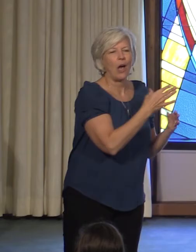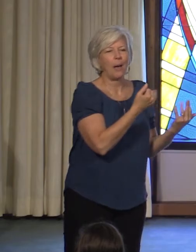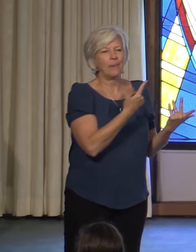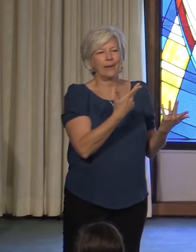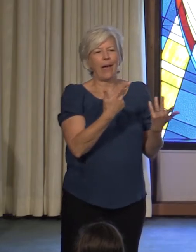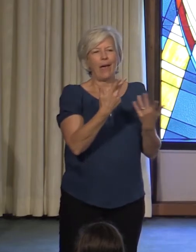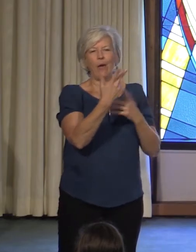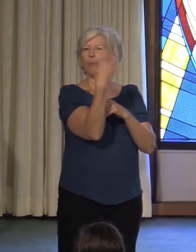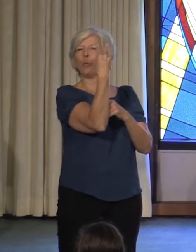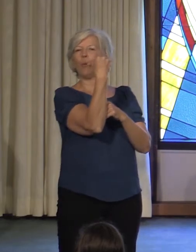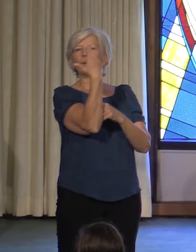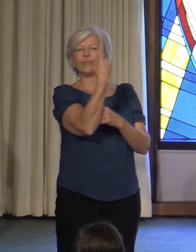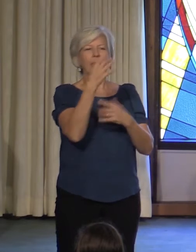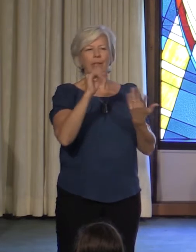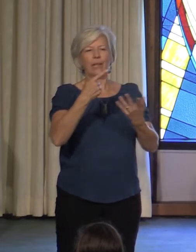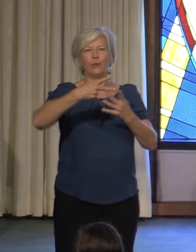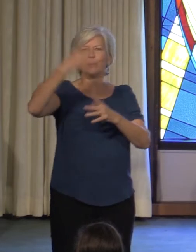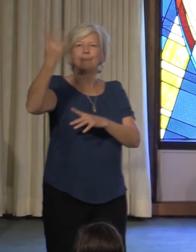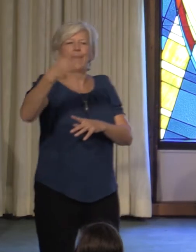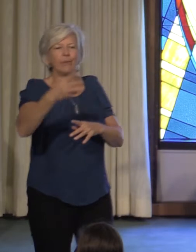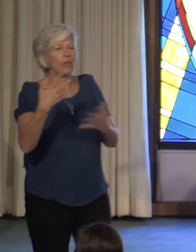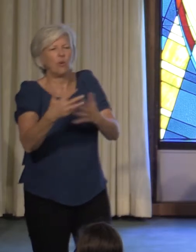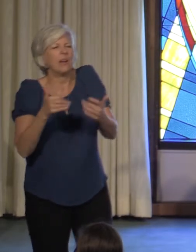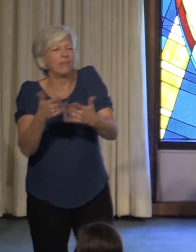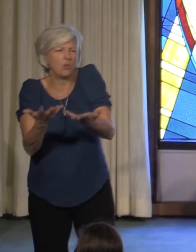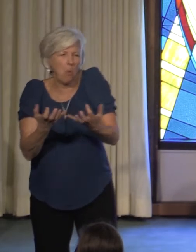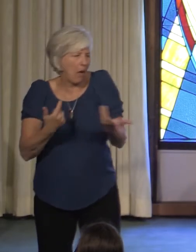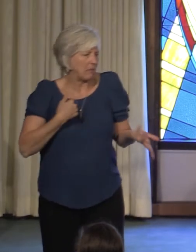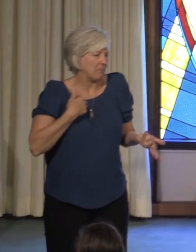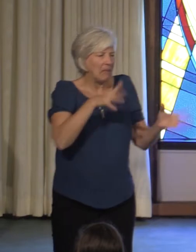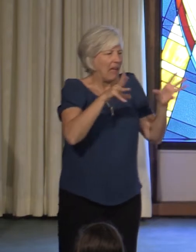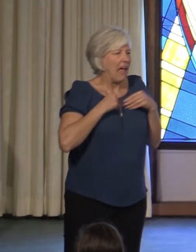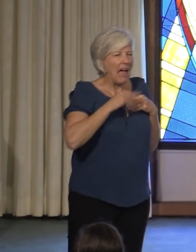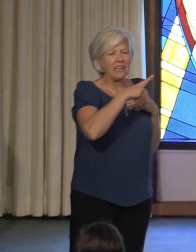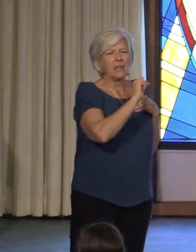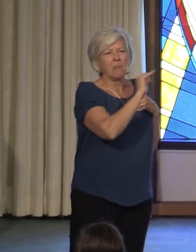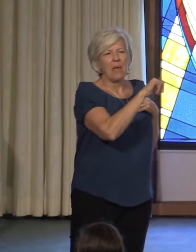download it whenever you want. You know, I'd take PayPal.